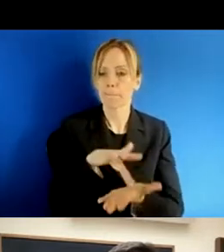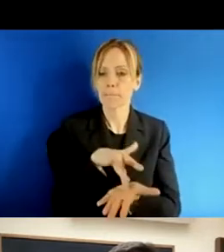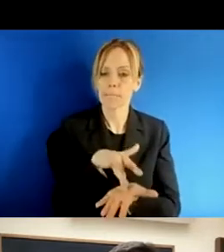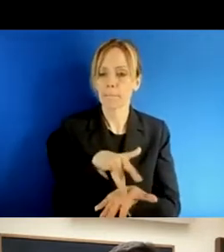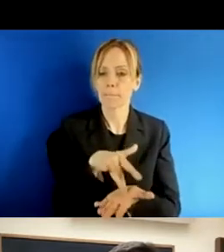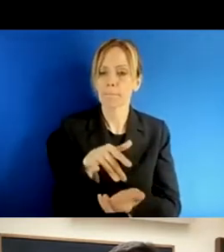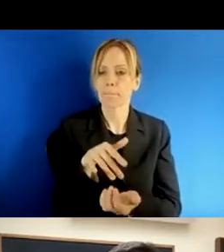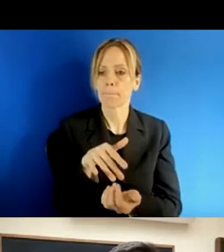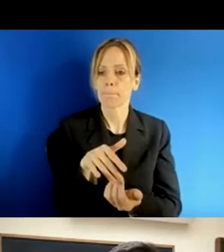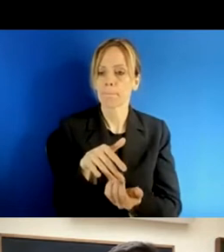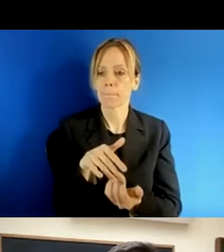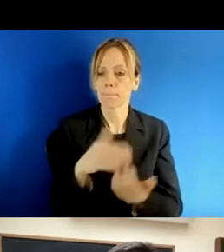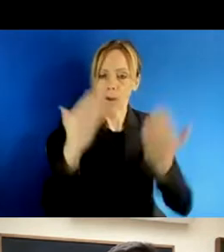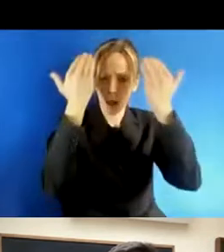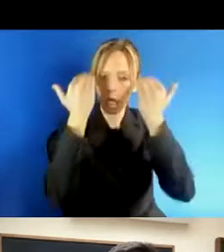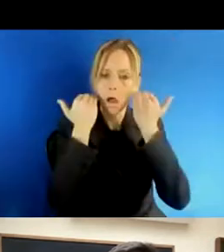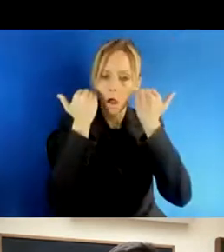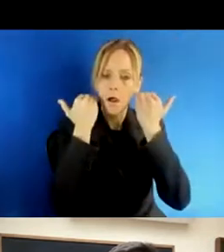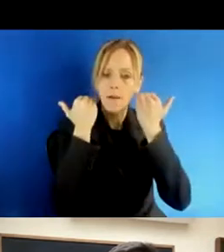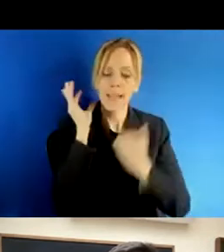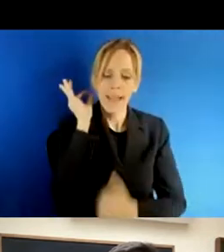medium long hair